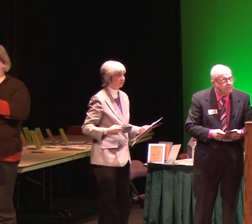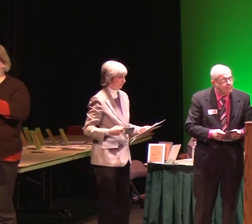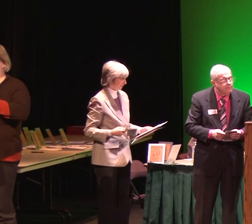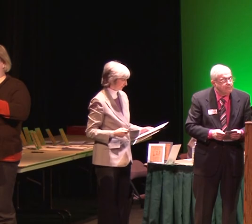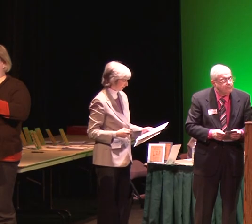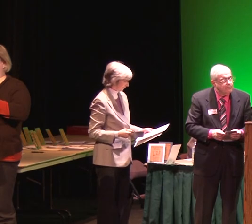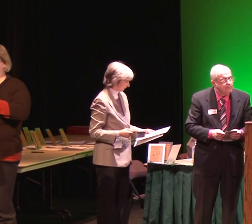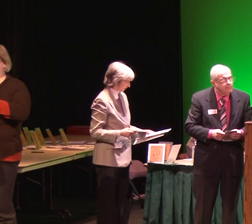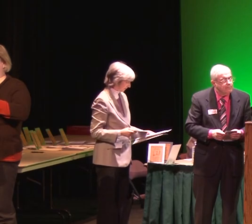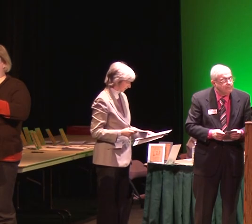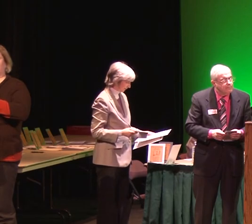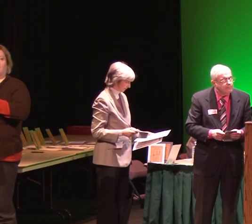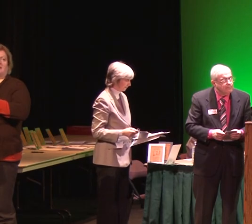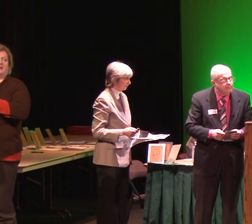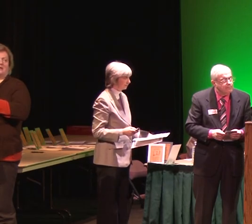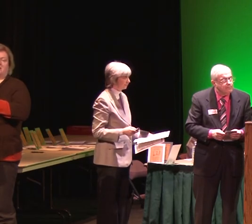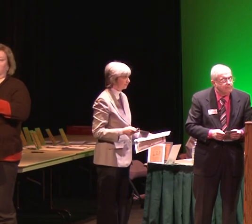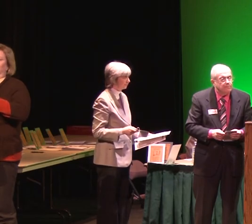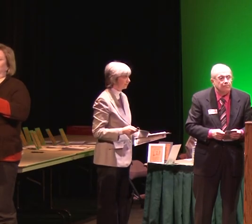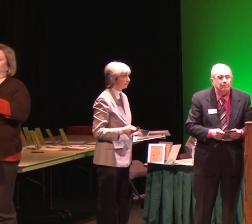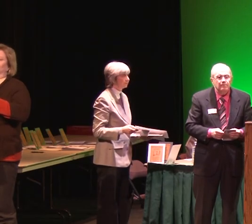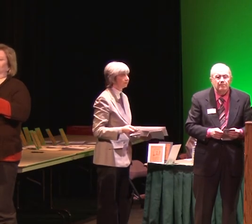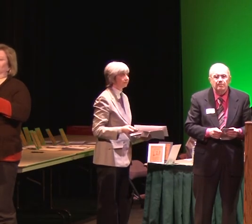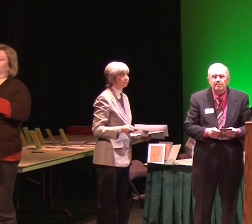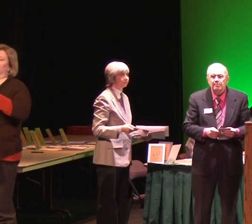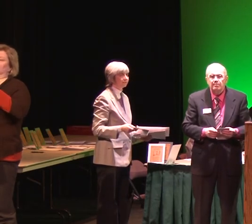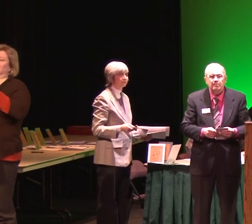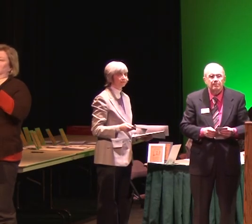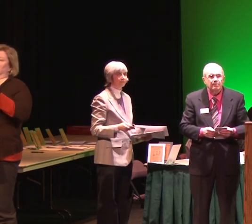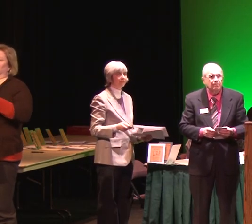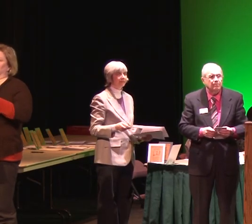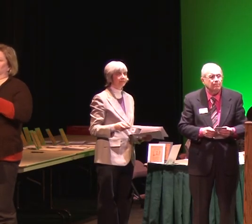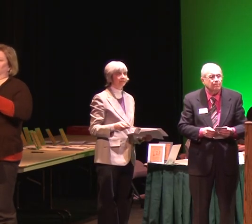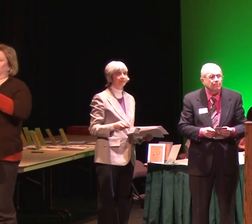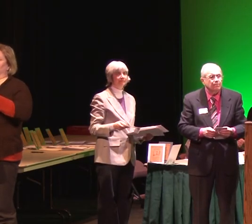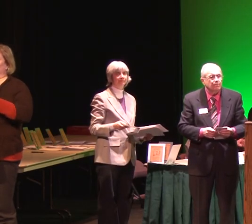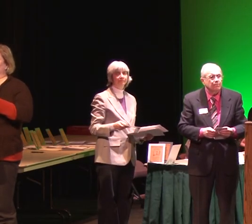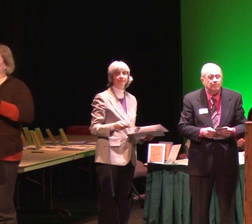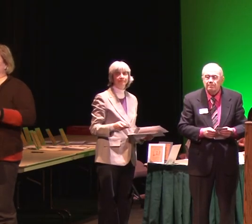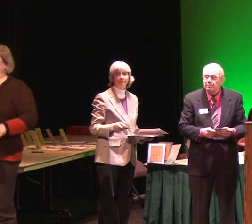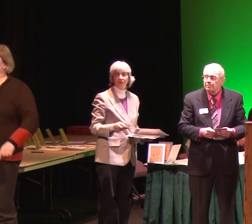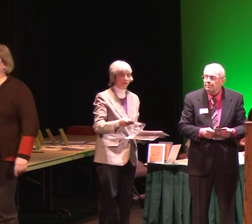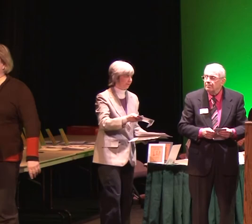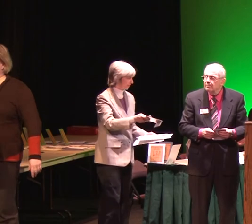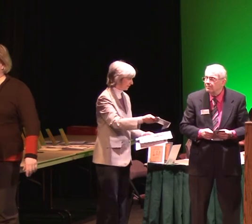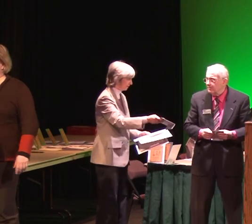a project titled Extinguishing Light from Taunton High School.